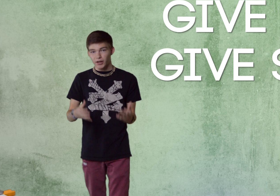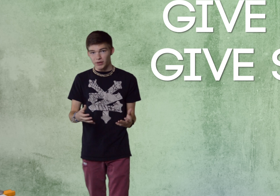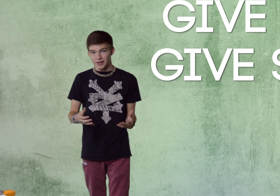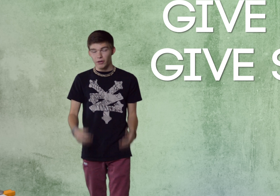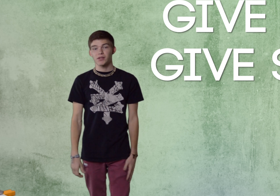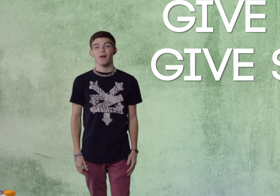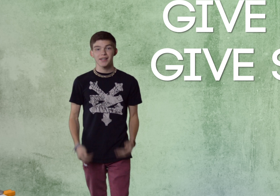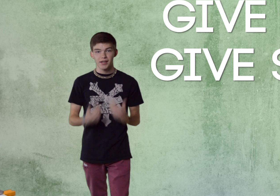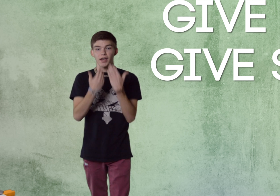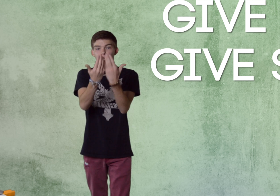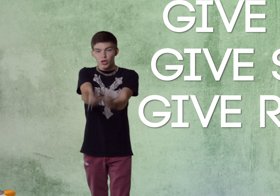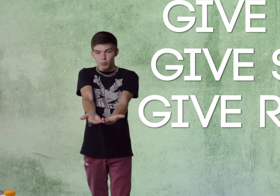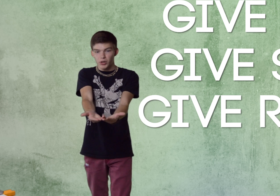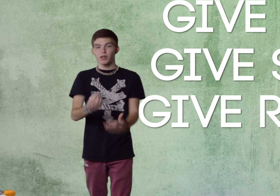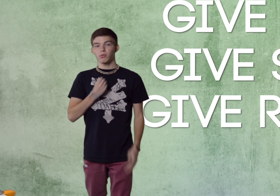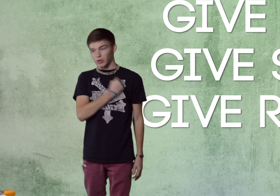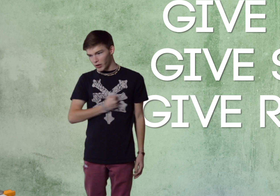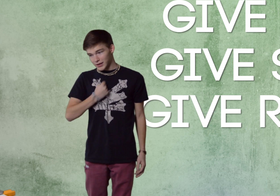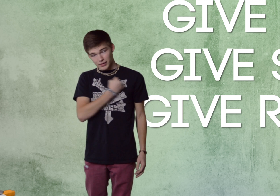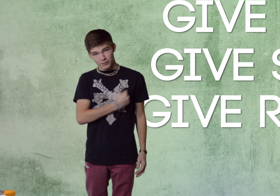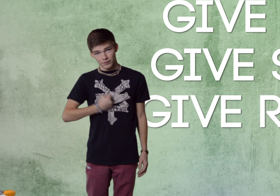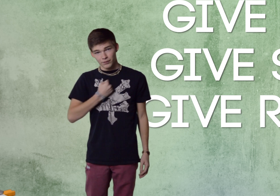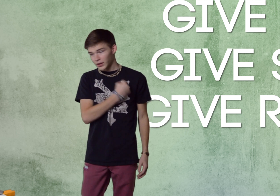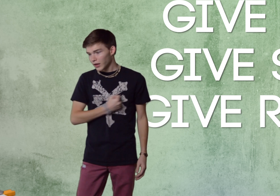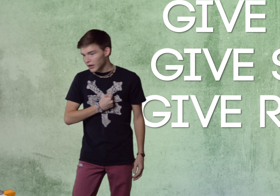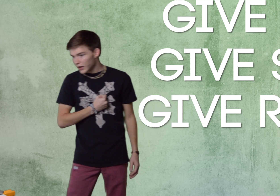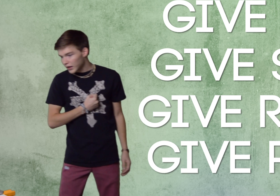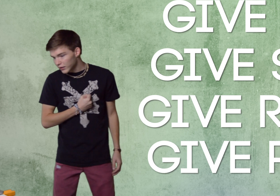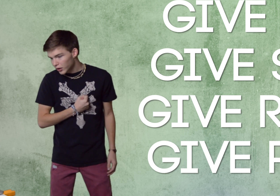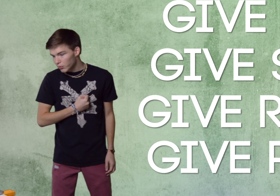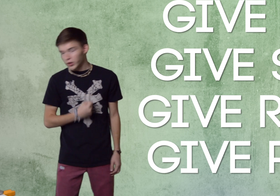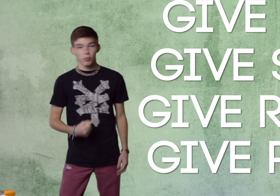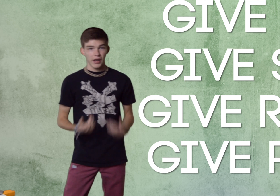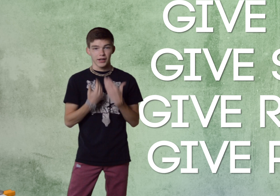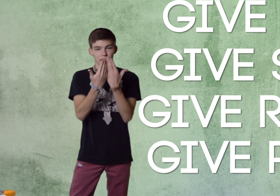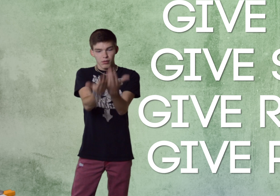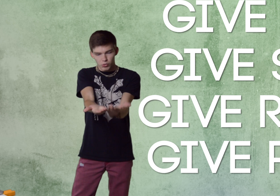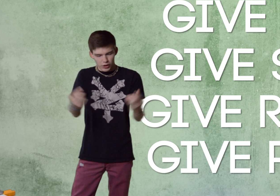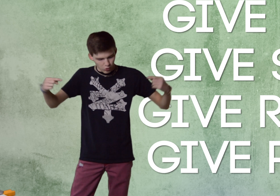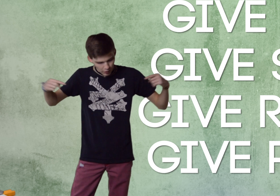went together. So I say, bring your regret. Then, bring your pain. Bring your